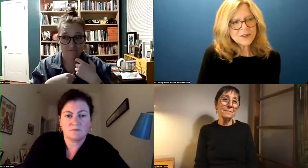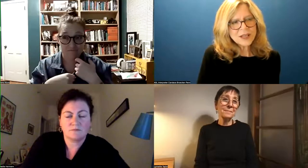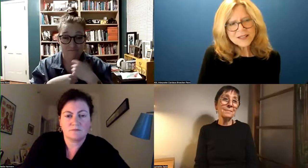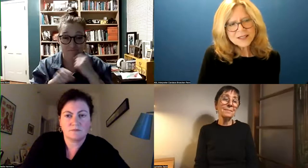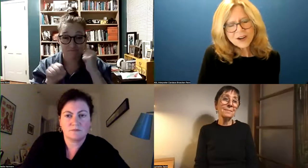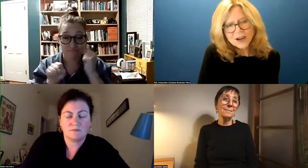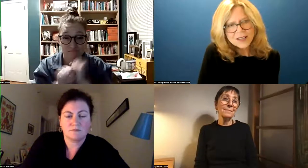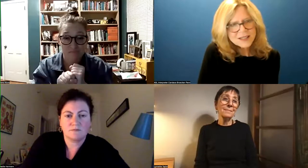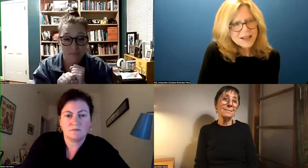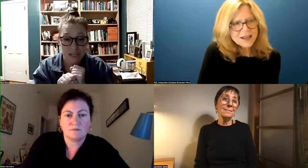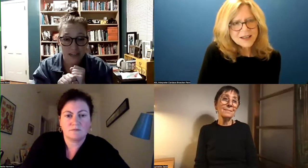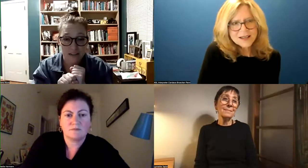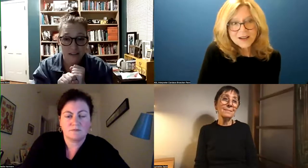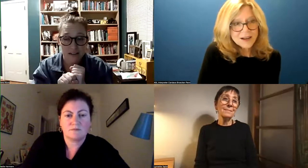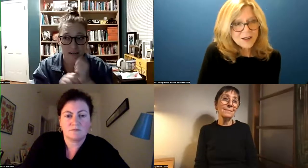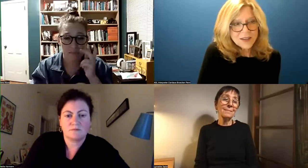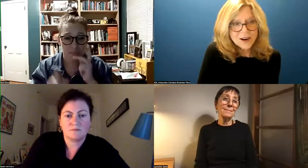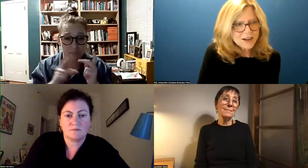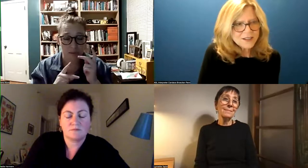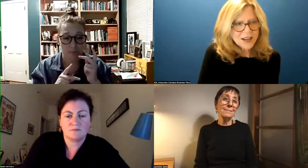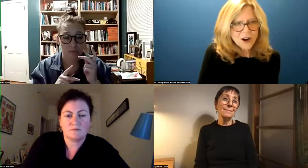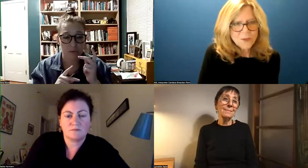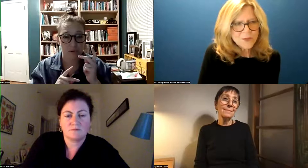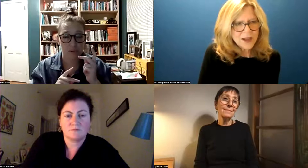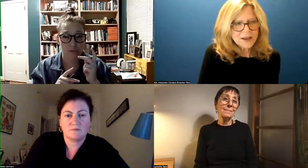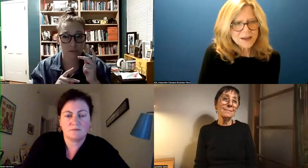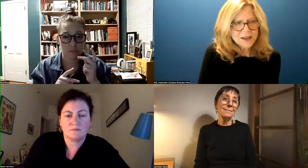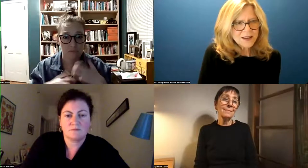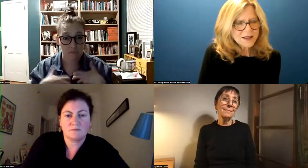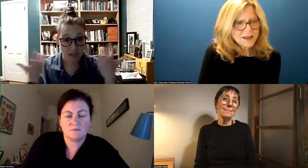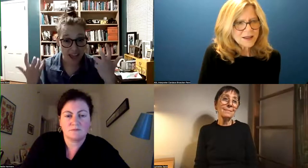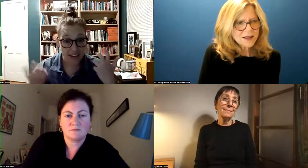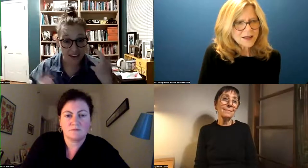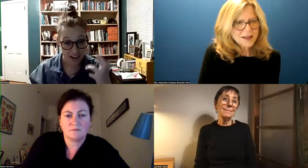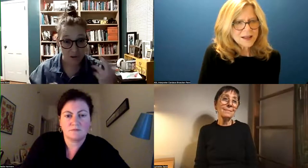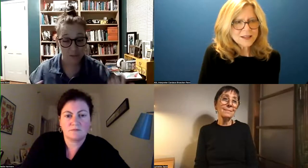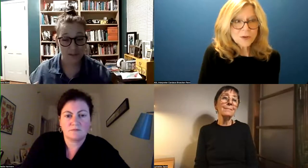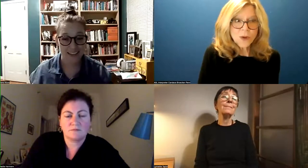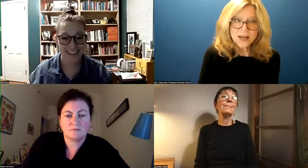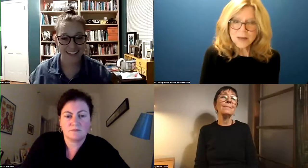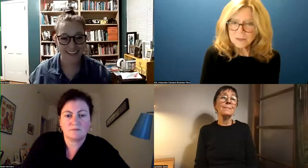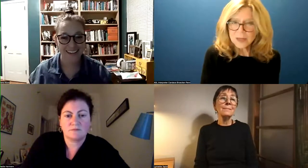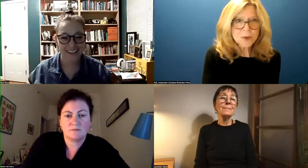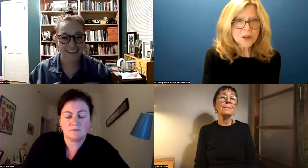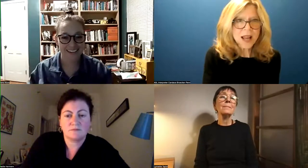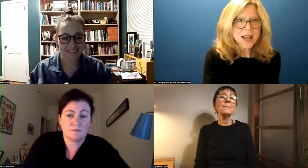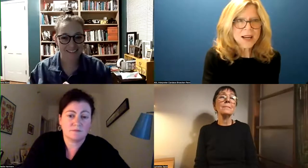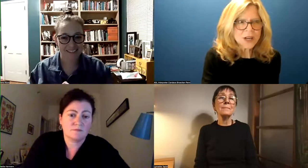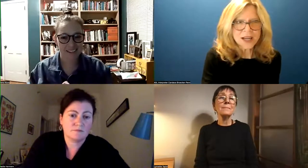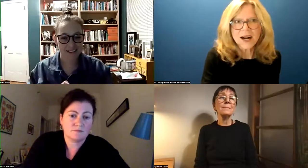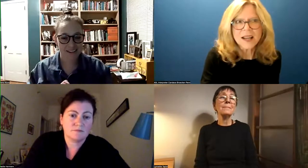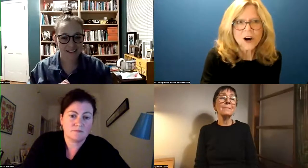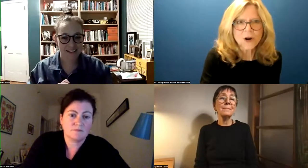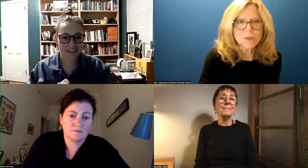So yes, as an artist and the arts, I hope that it's a way to make people